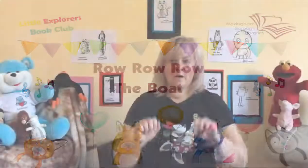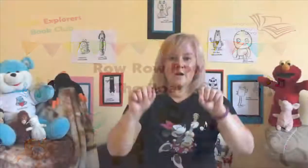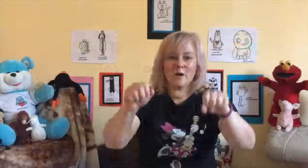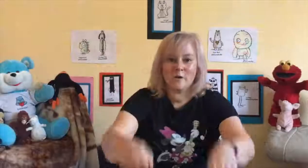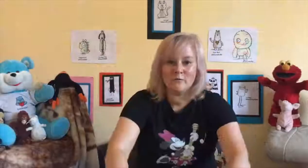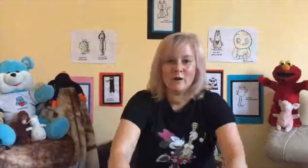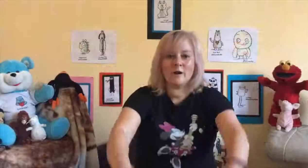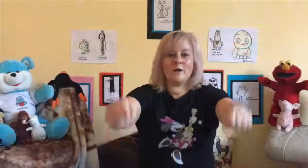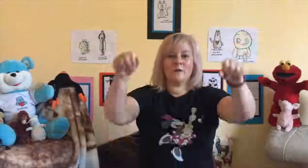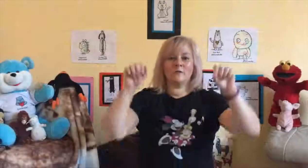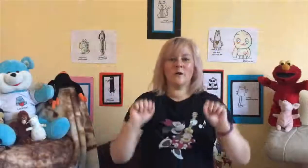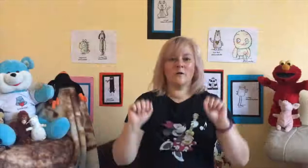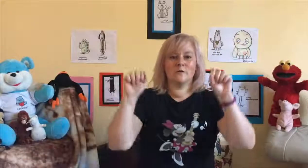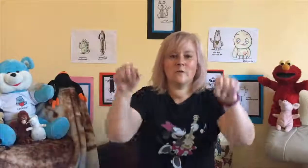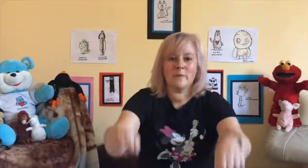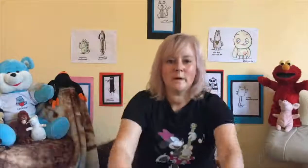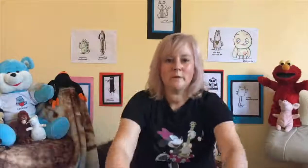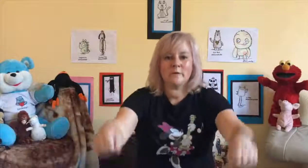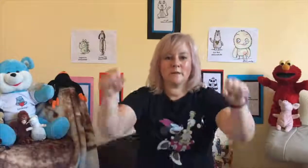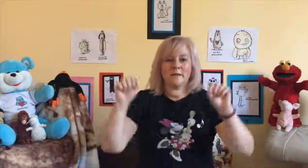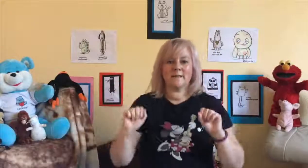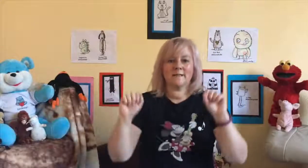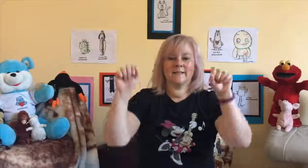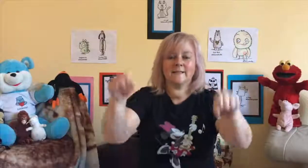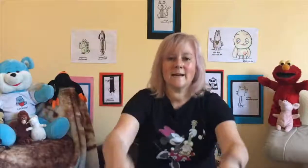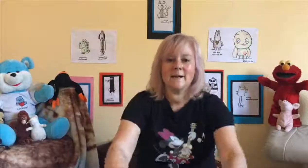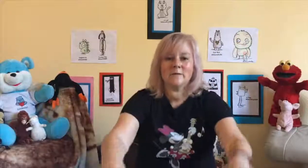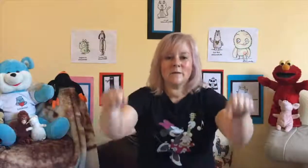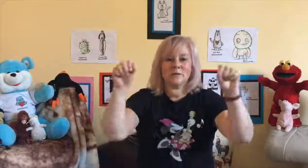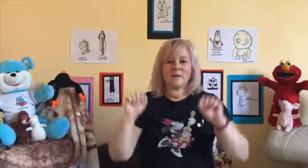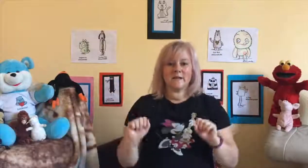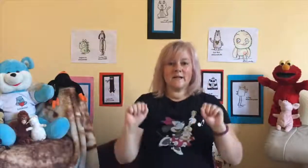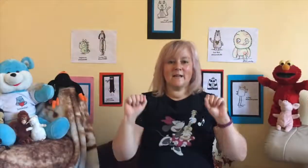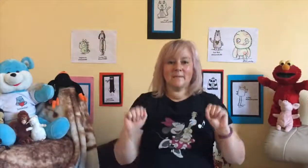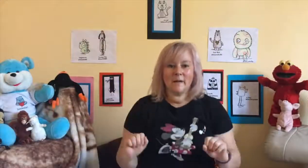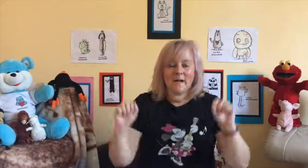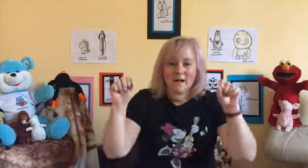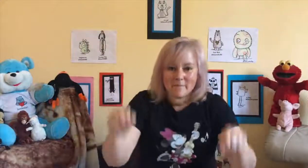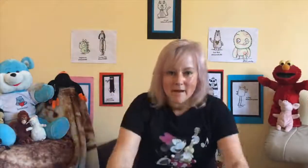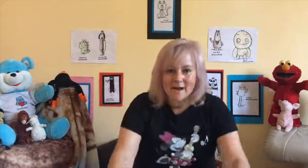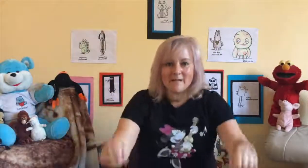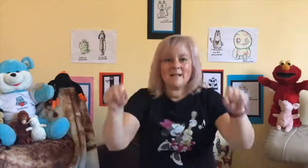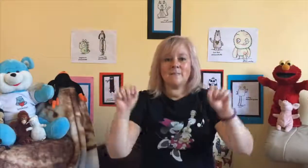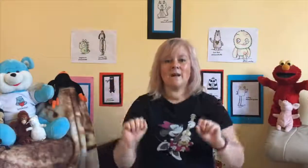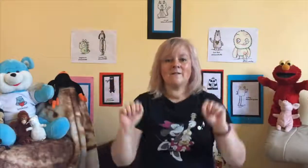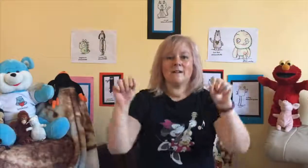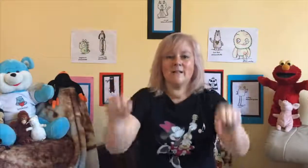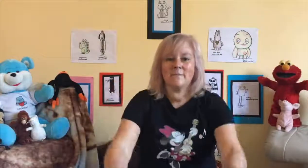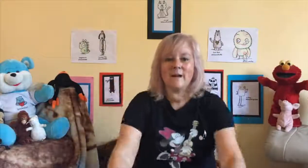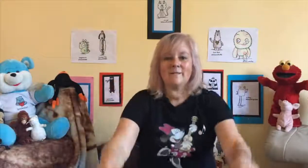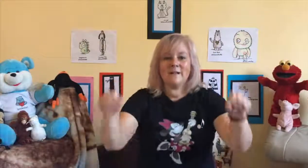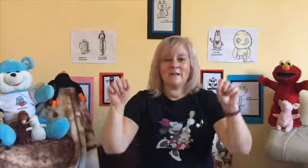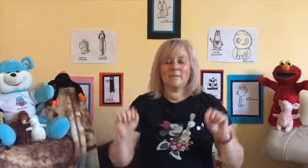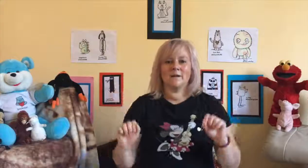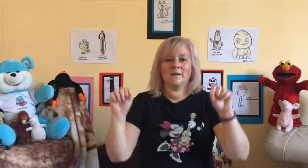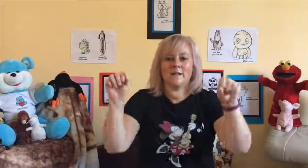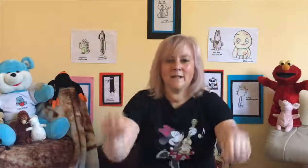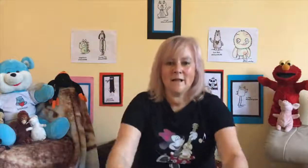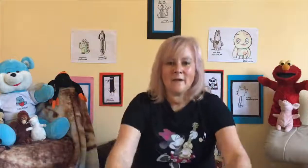Row, row, row the boat gently down the stream. Merrily, merrily, merrily, merrily, life